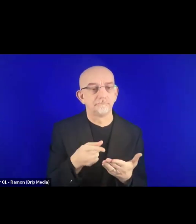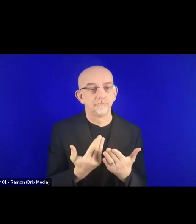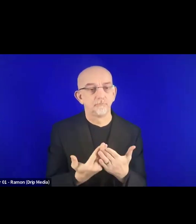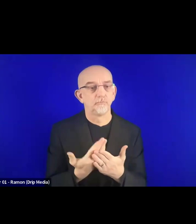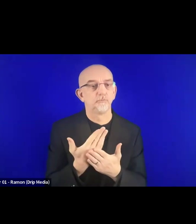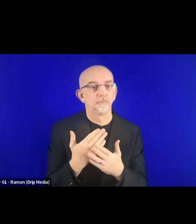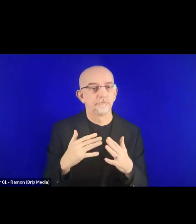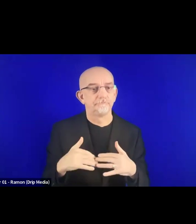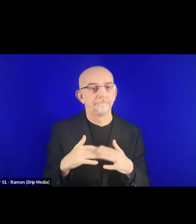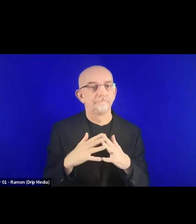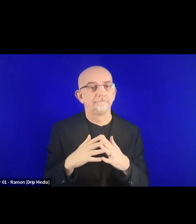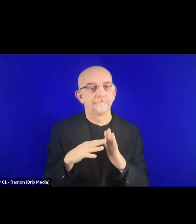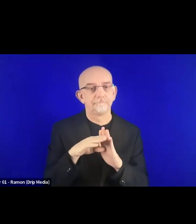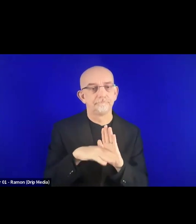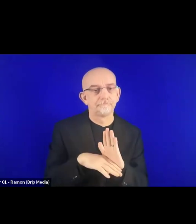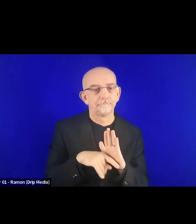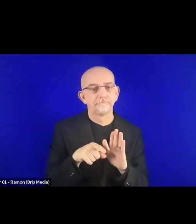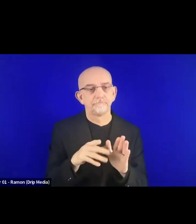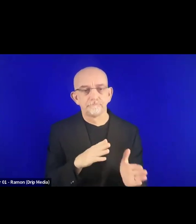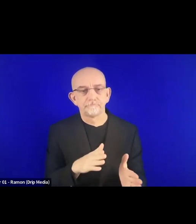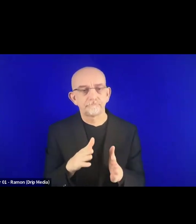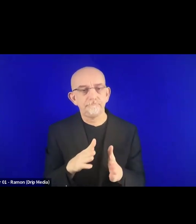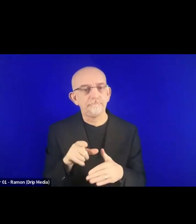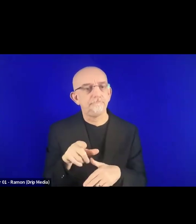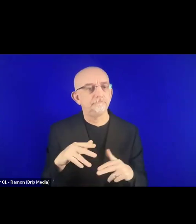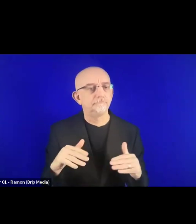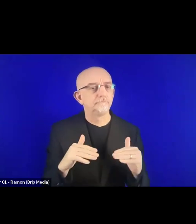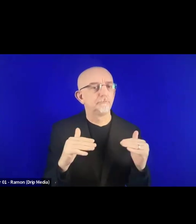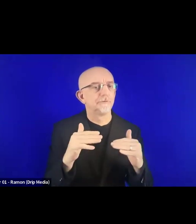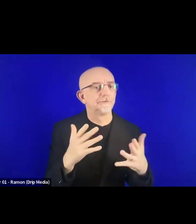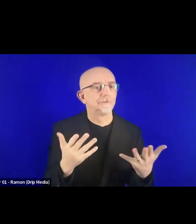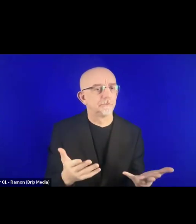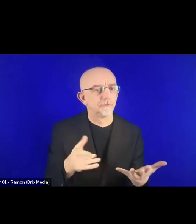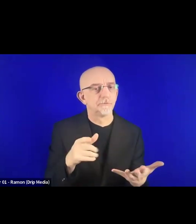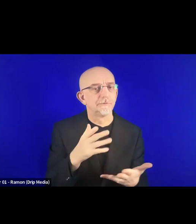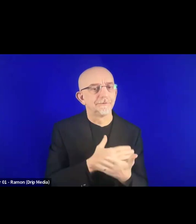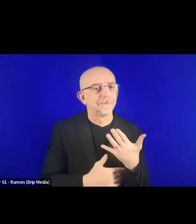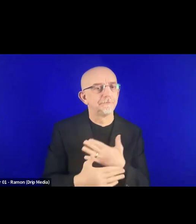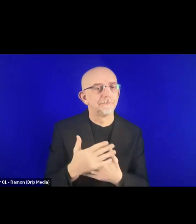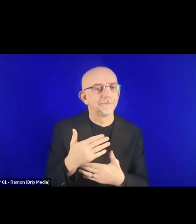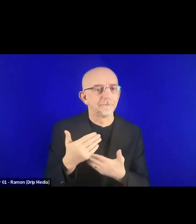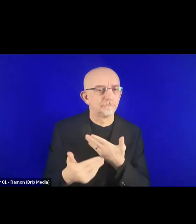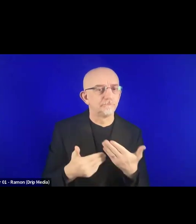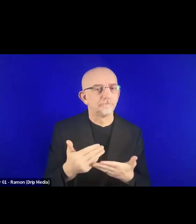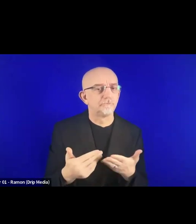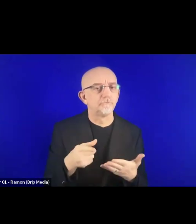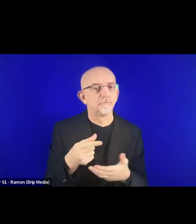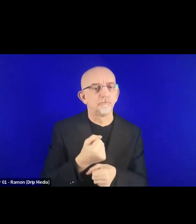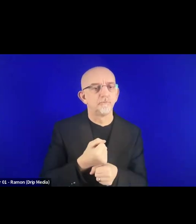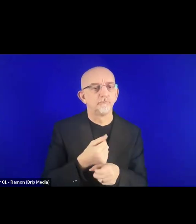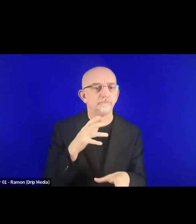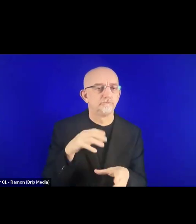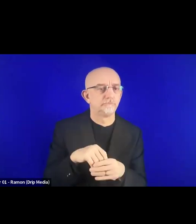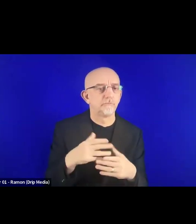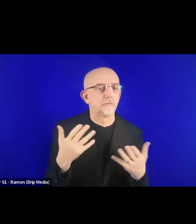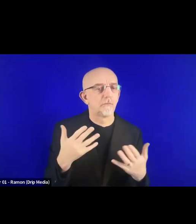what kind of opportunities do you see, and also what challenges do you see for including people with disabilities more into social protection for